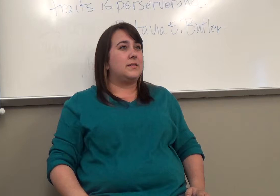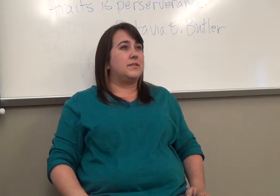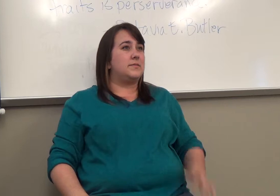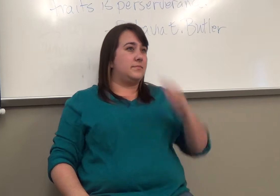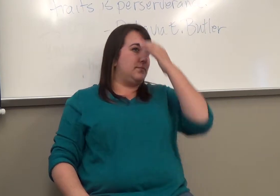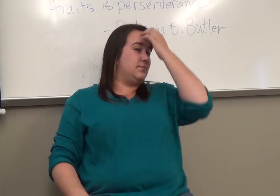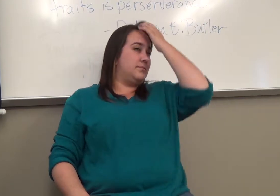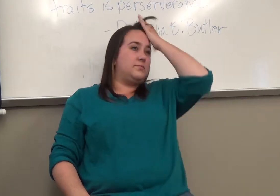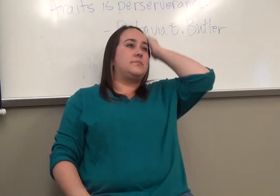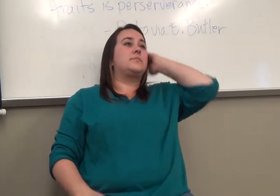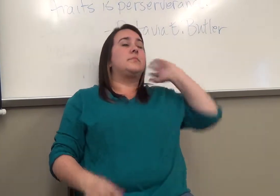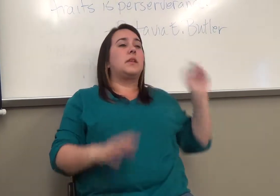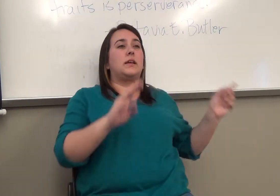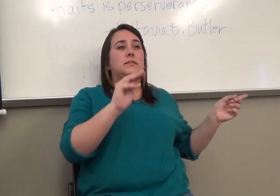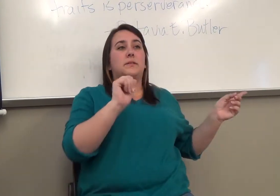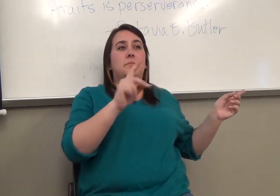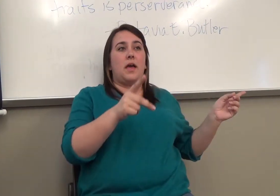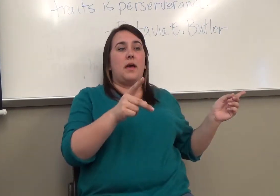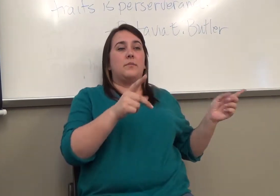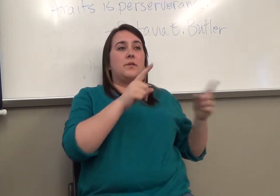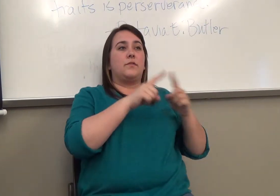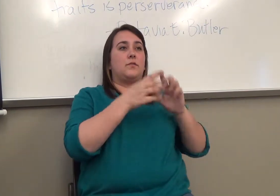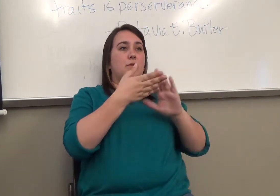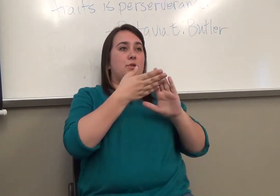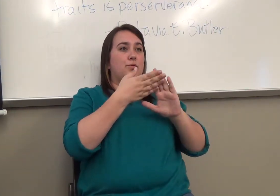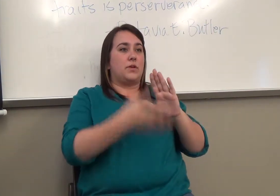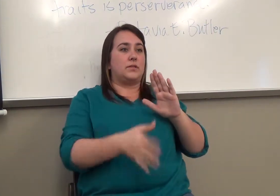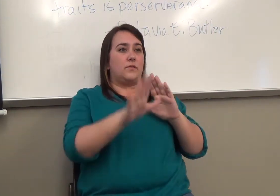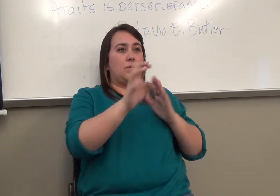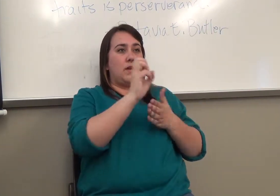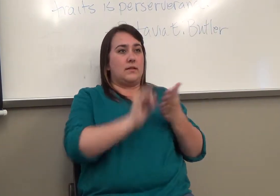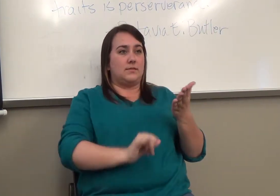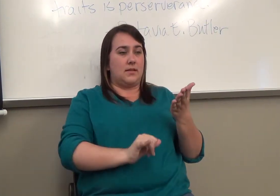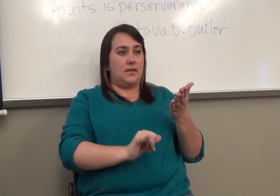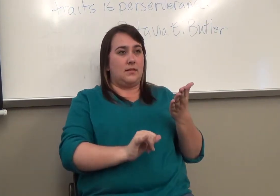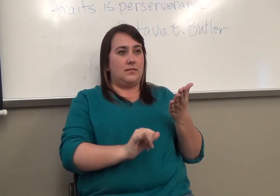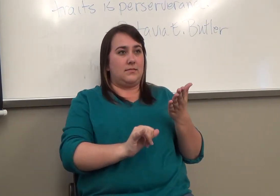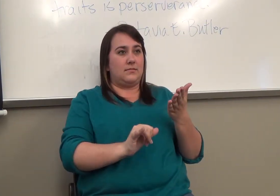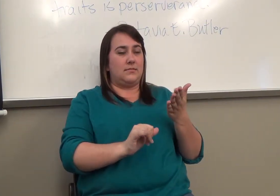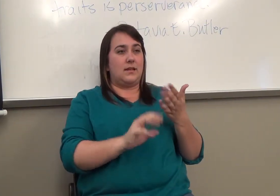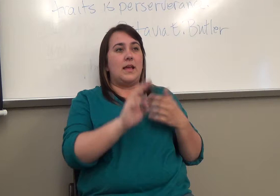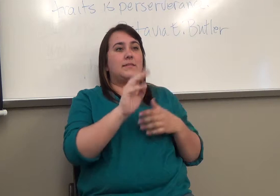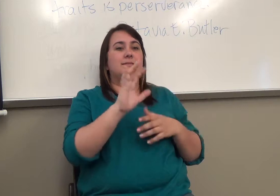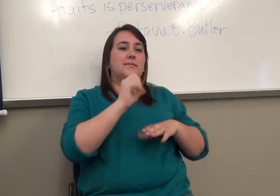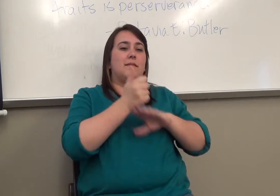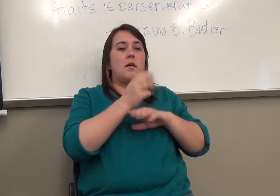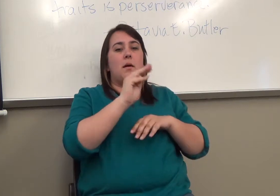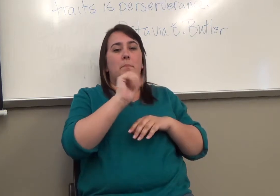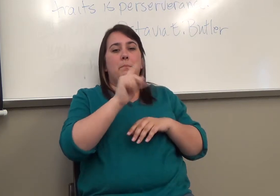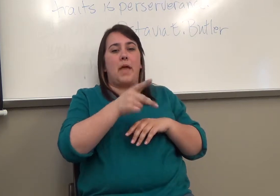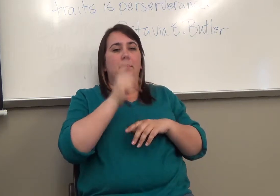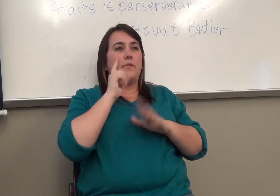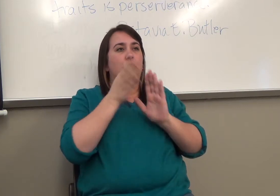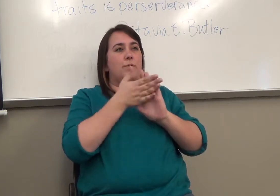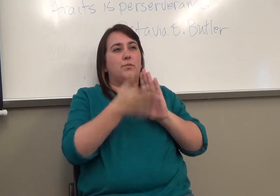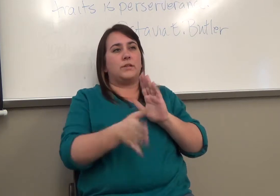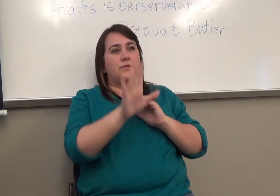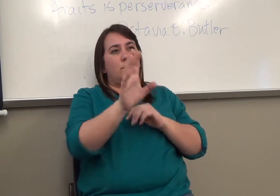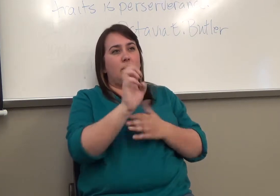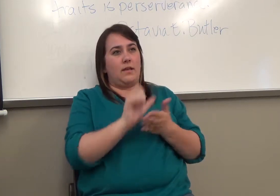It's a map to the rest of your essay. So what we're going to do is, if